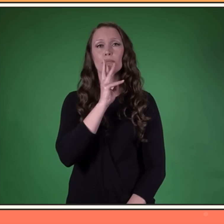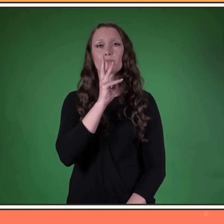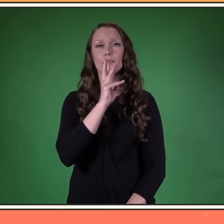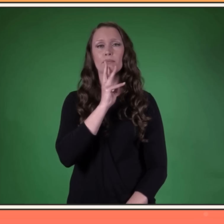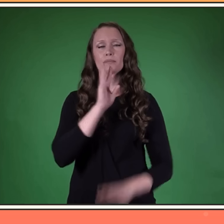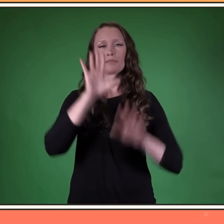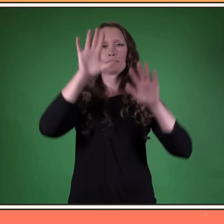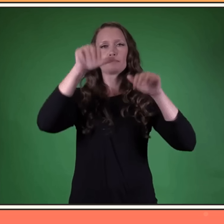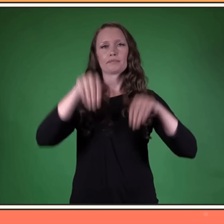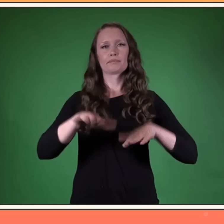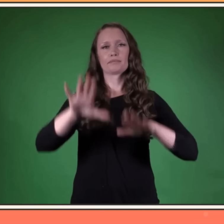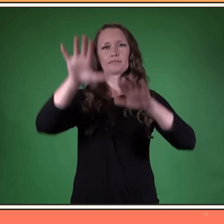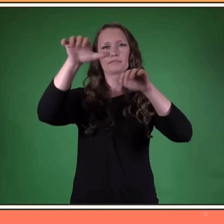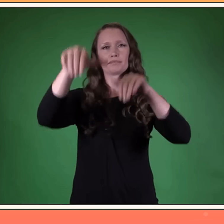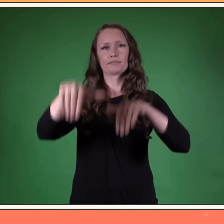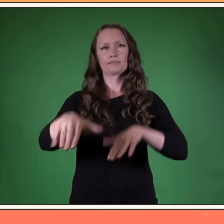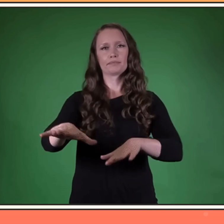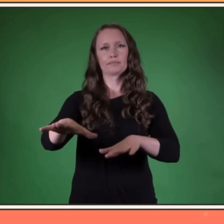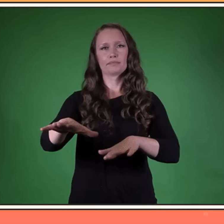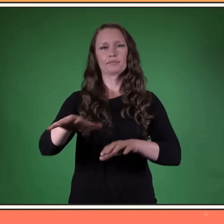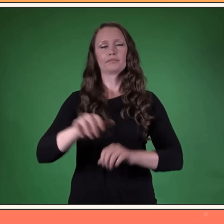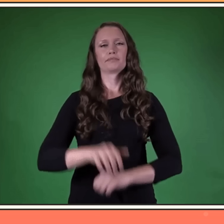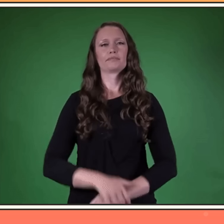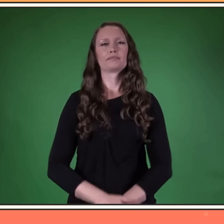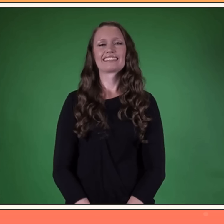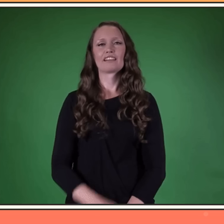Bigger than a lake, salty and wide.